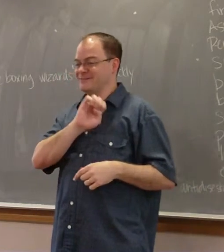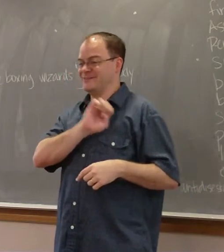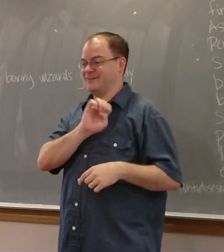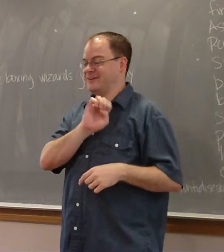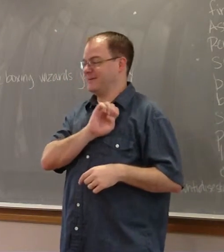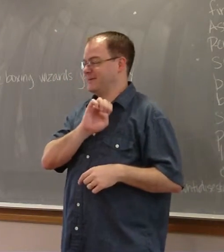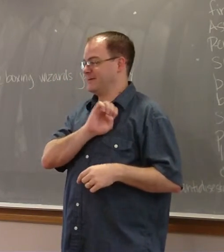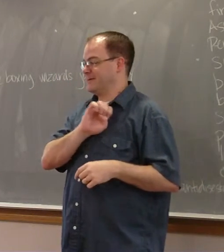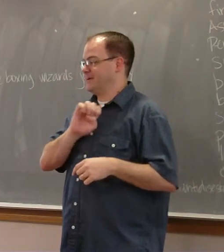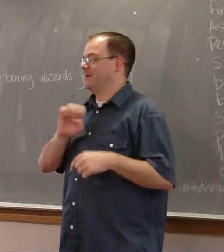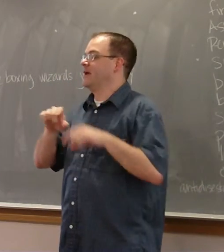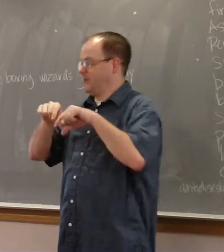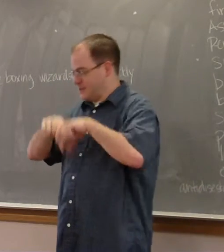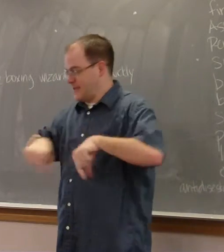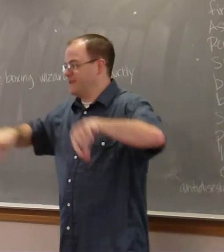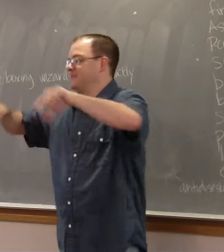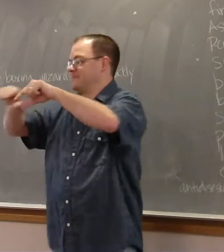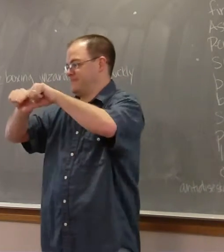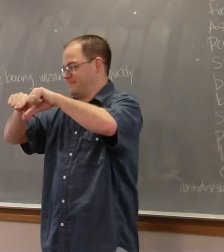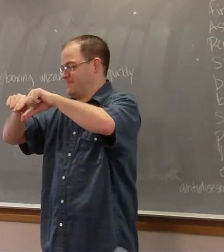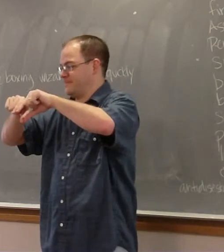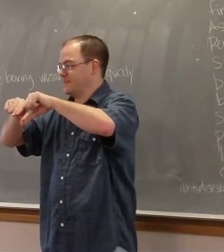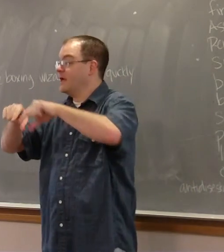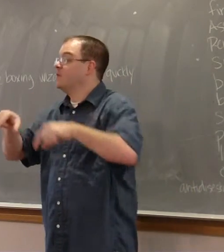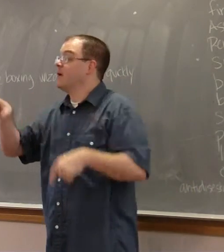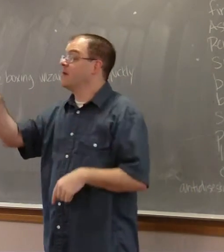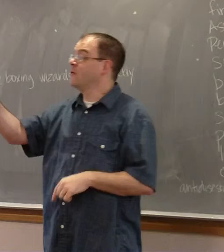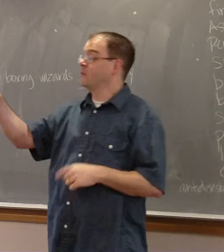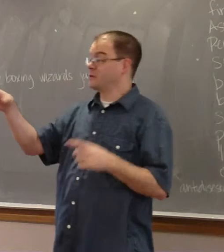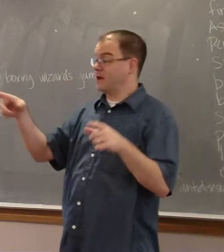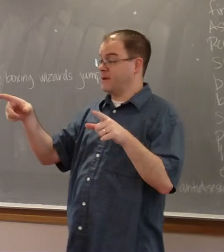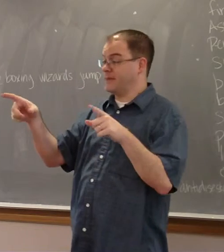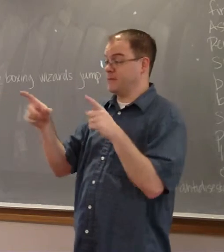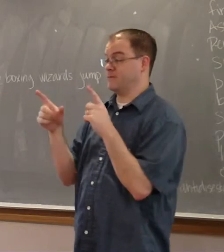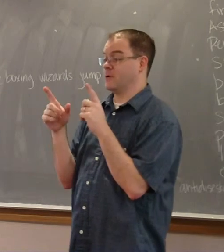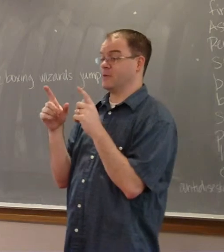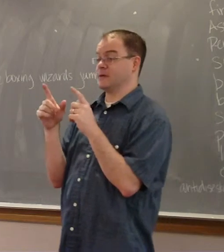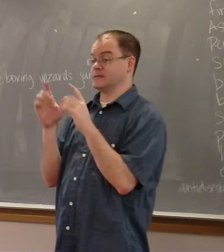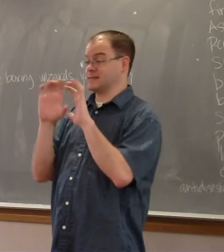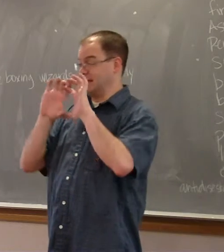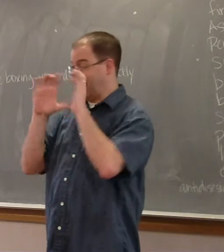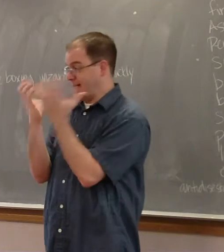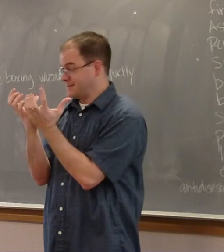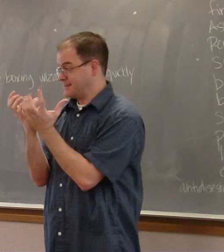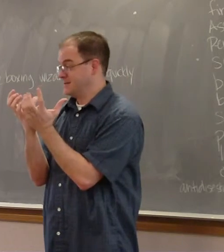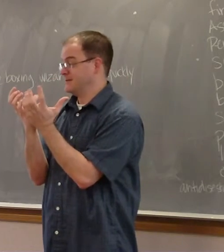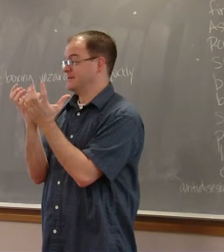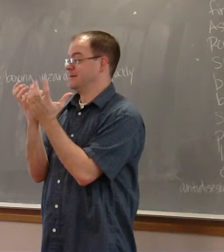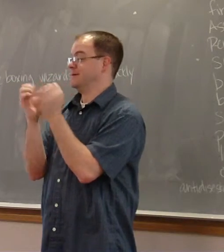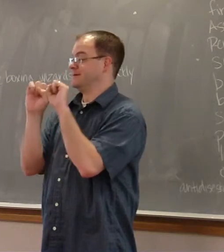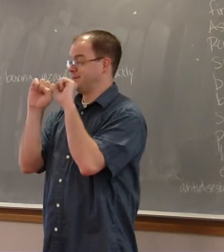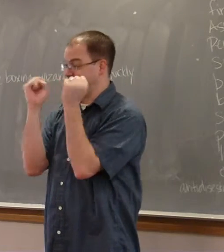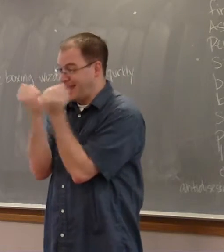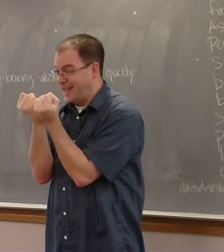Out. It goes out. Yeah, it goes out. Remember how we were talking about that before, where there's class,